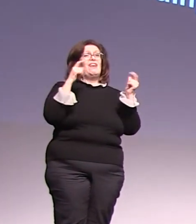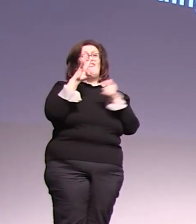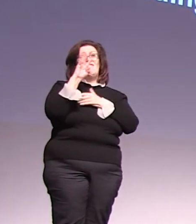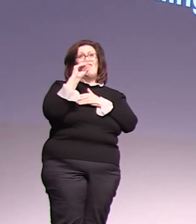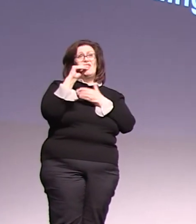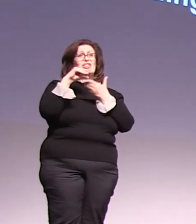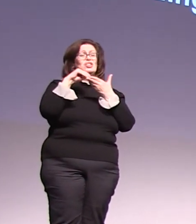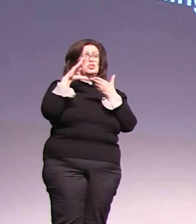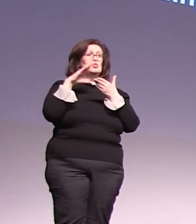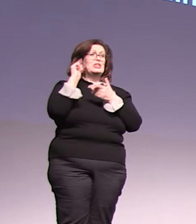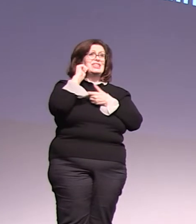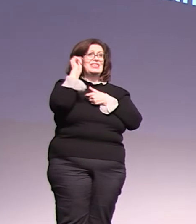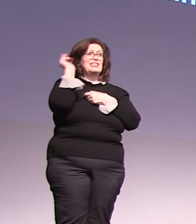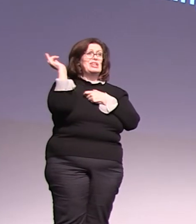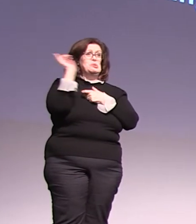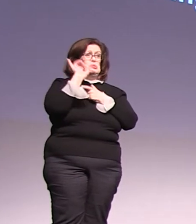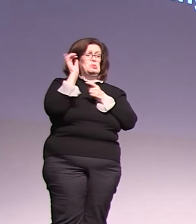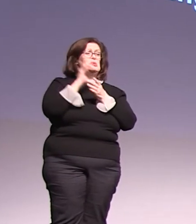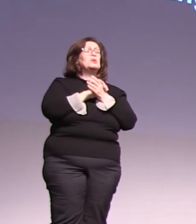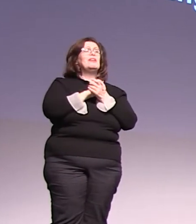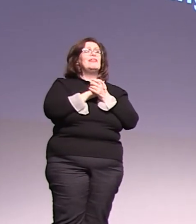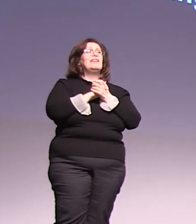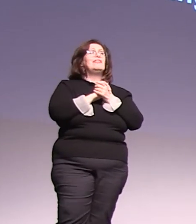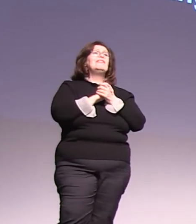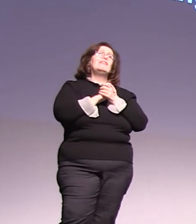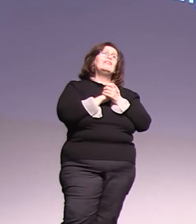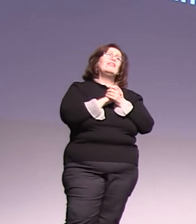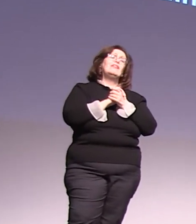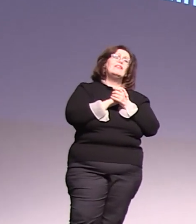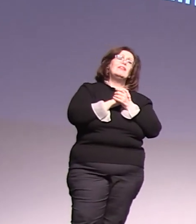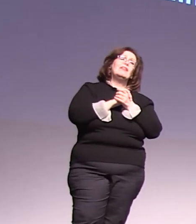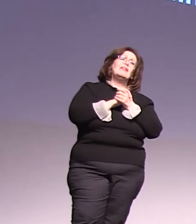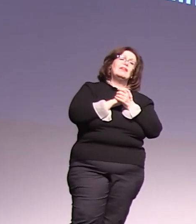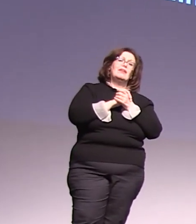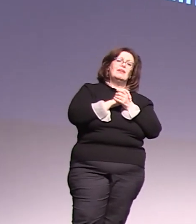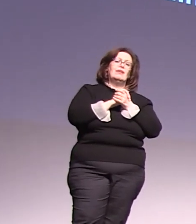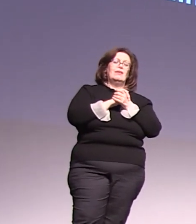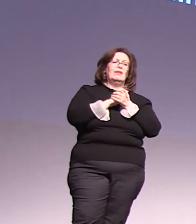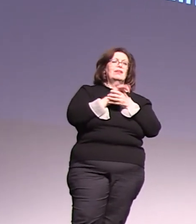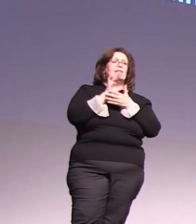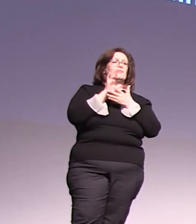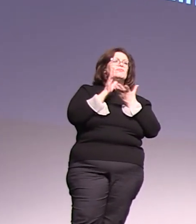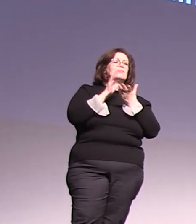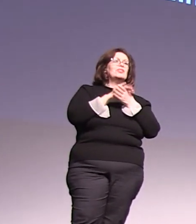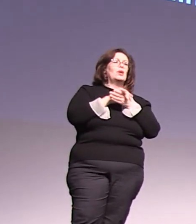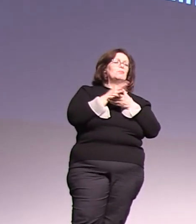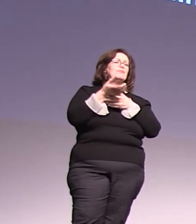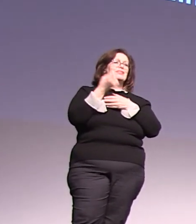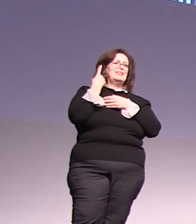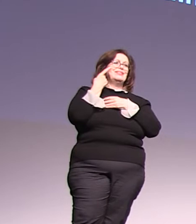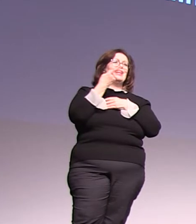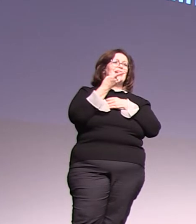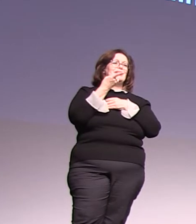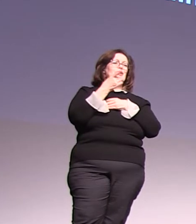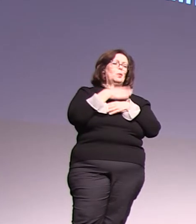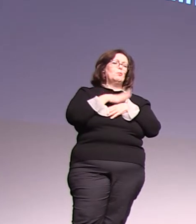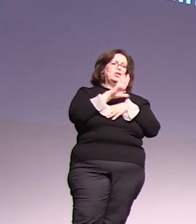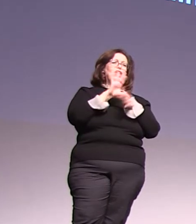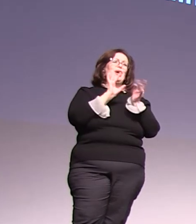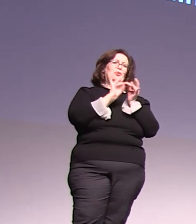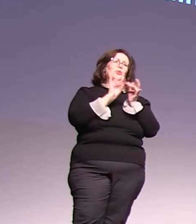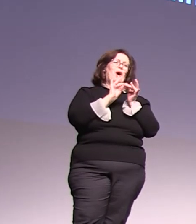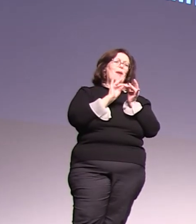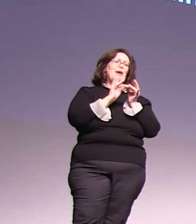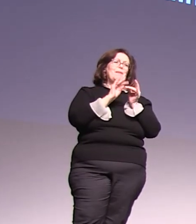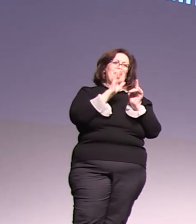42 middle schoolers. I was a high school teacher, and then went down to the babies, who I love, and they were sitting on kind of the radiators. And so he would appreciate that comment, I will